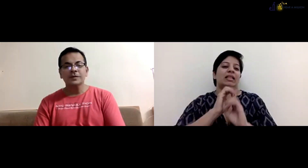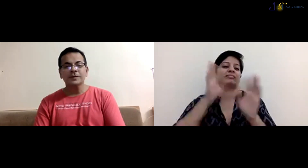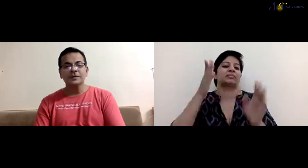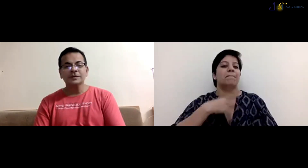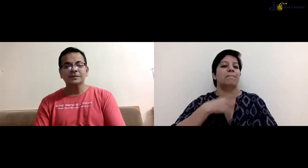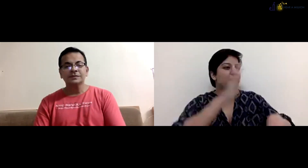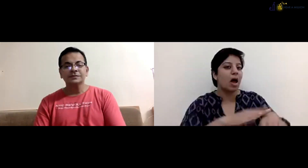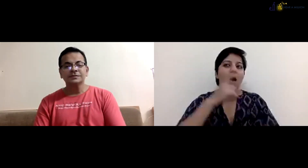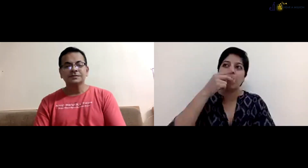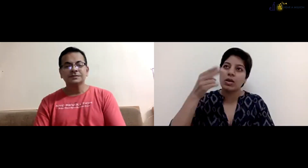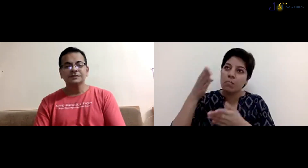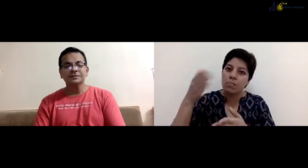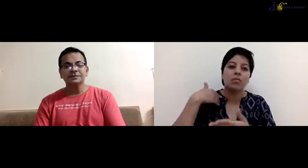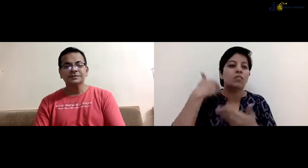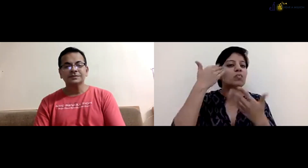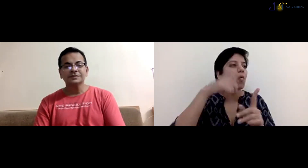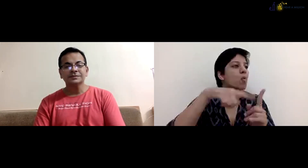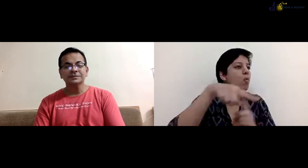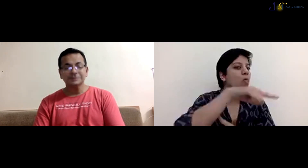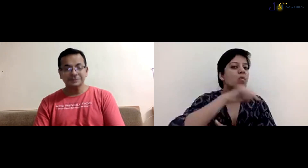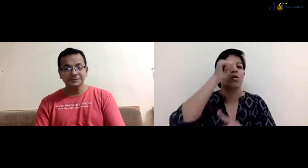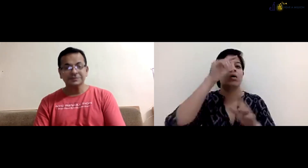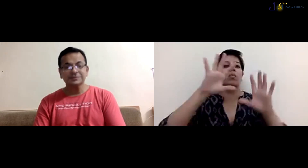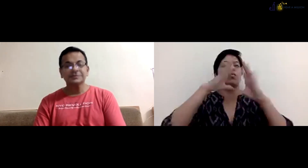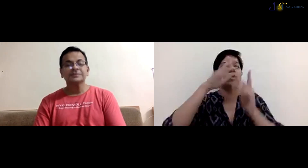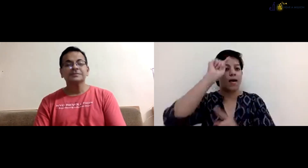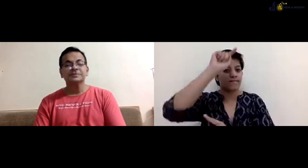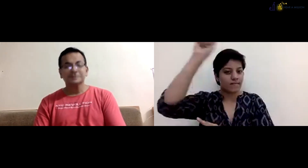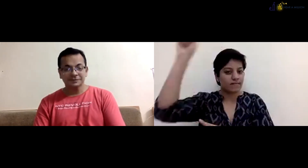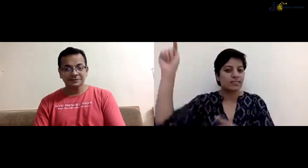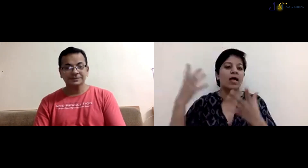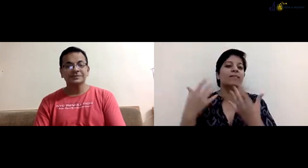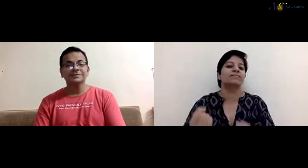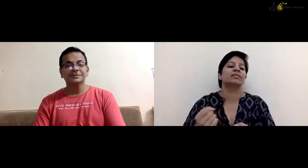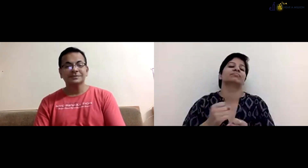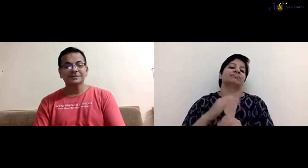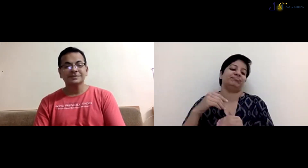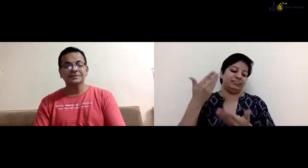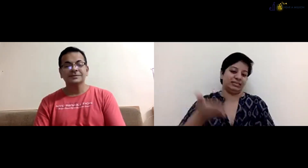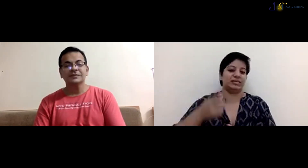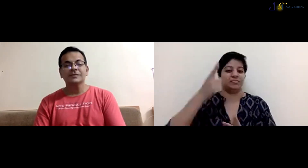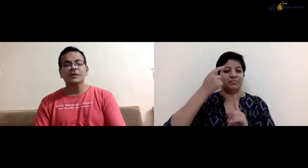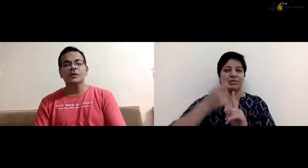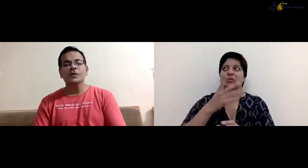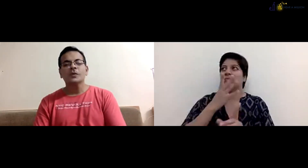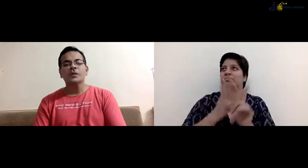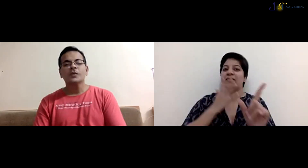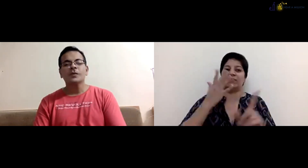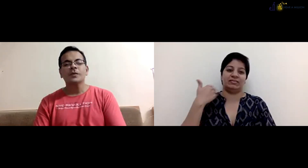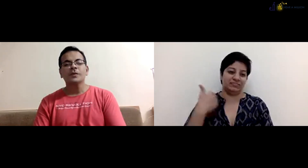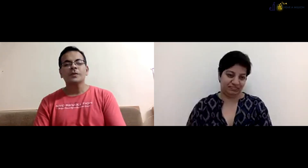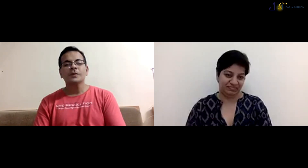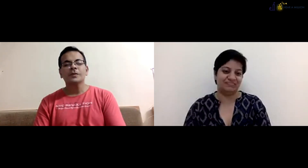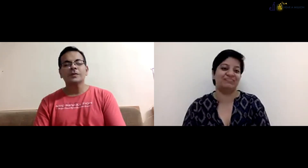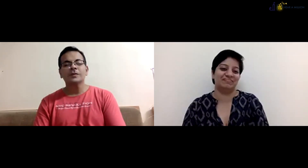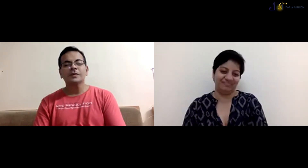later on we understood. Then I explained to my mother that this is the thing. So there are people who have